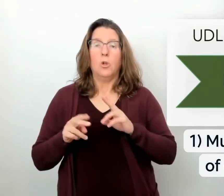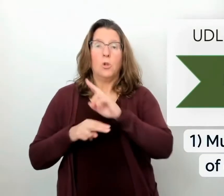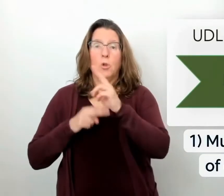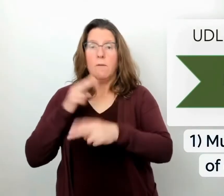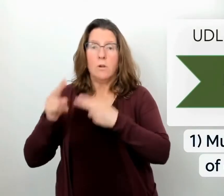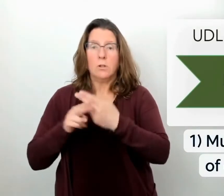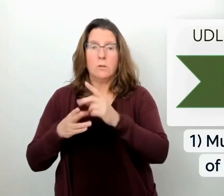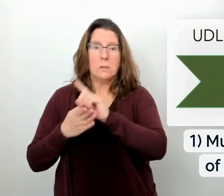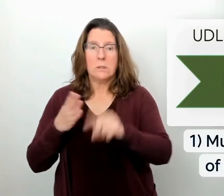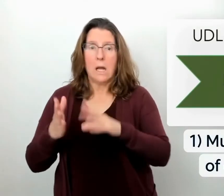Let's review.